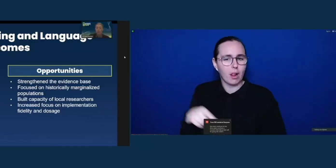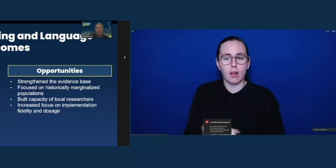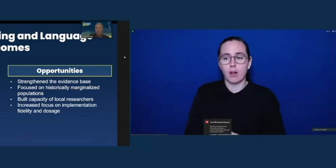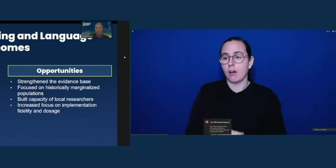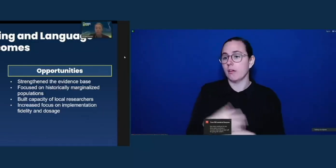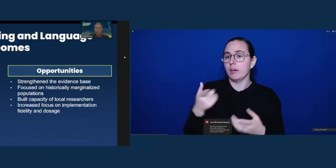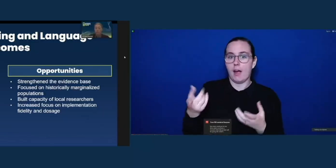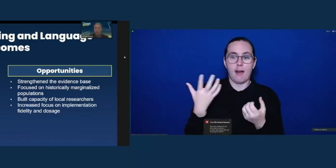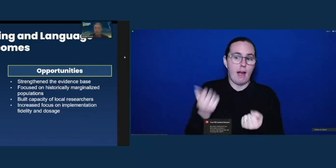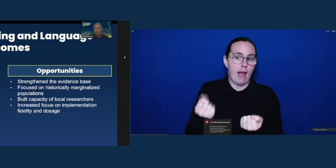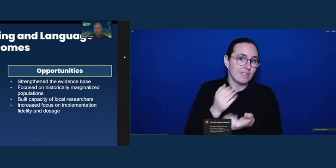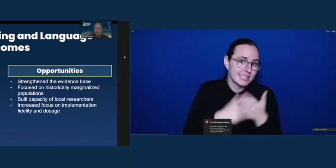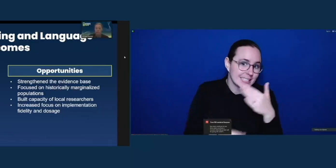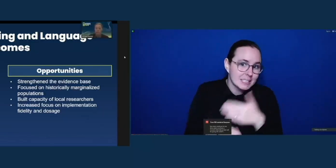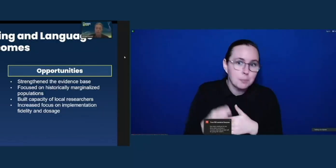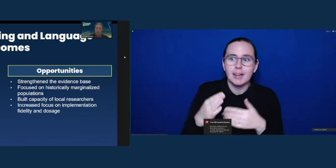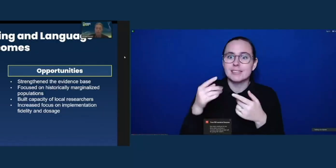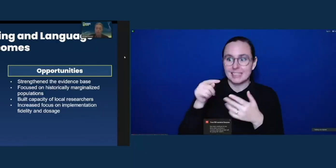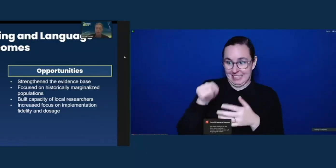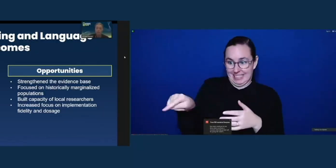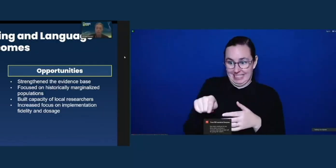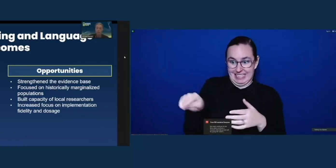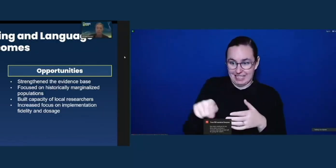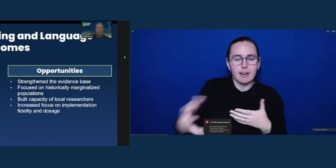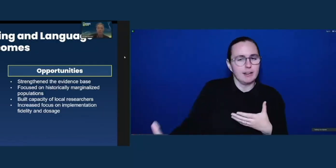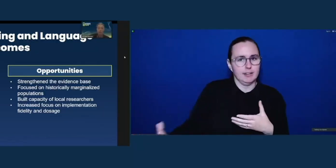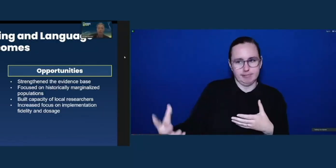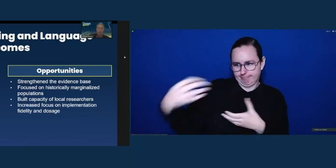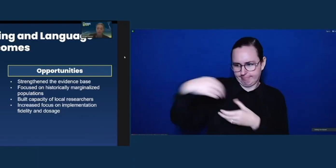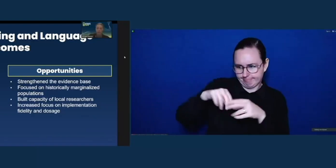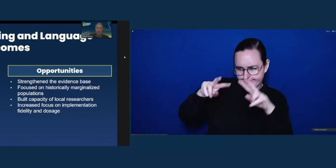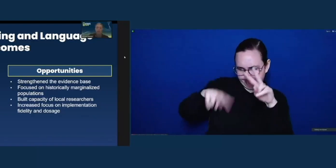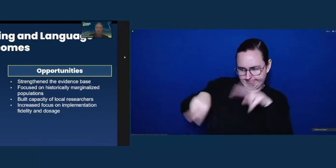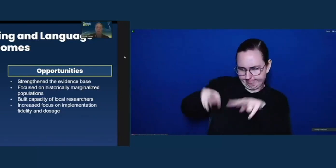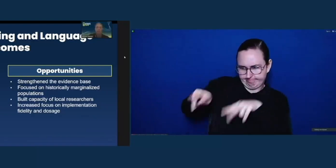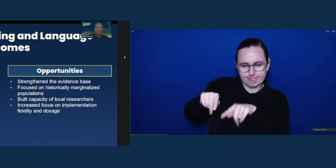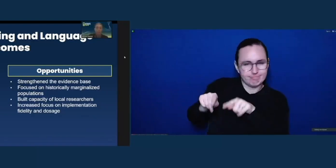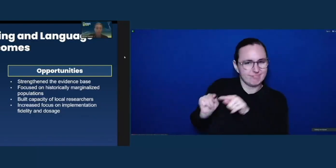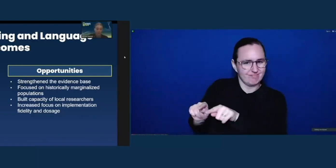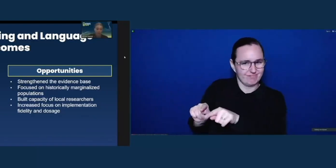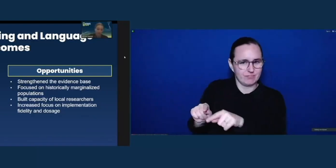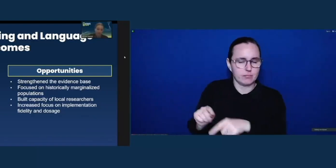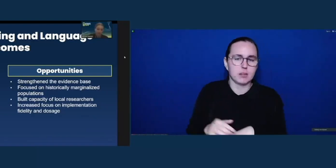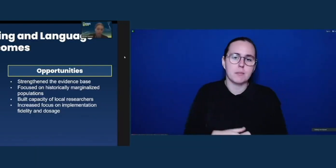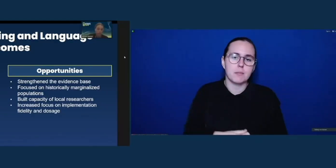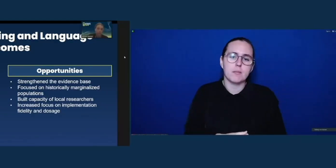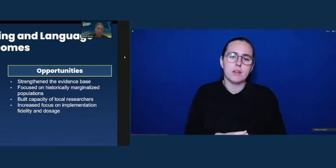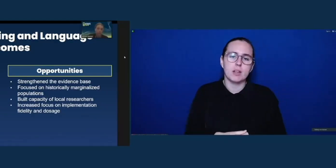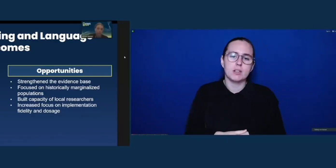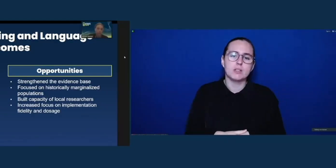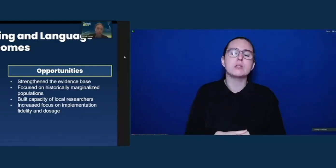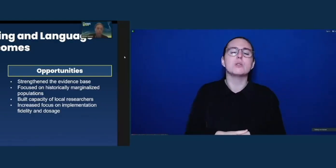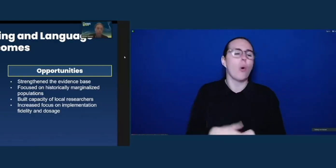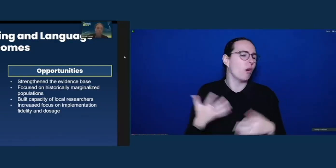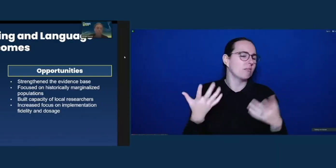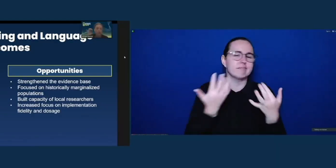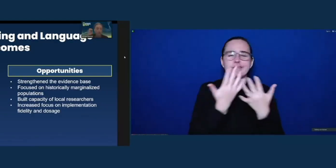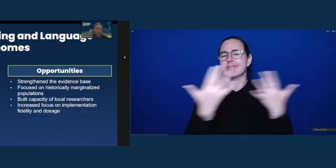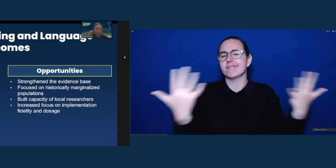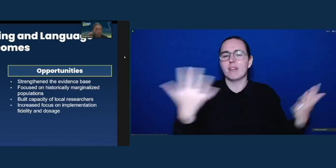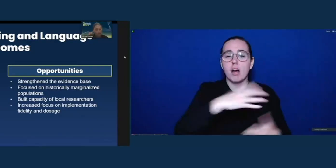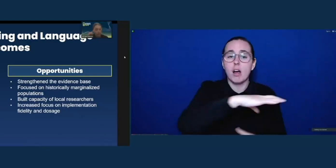We conducted those evaluations in India, Lesotho, Morocco, Nepal, Philippines, and Rwanda. And you can see a photo in